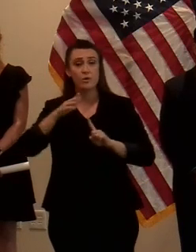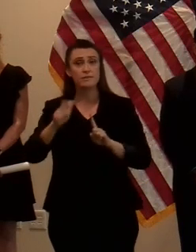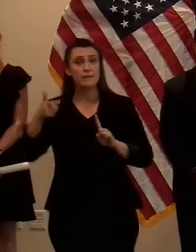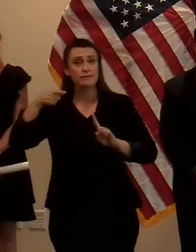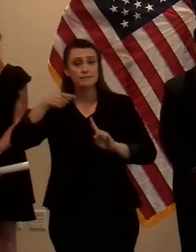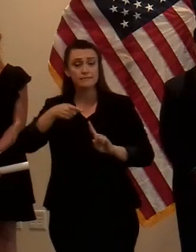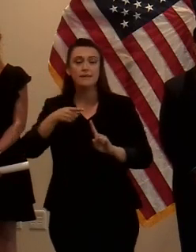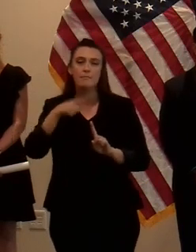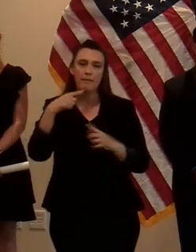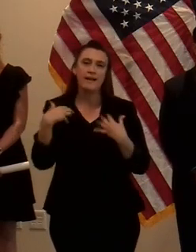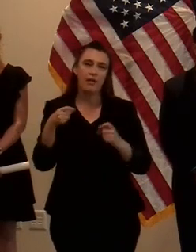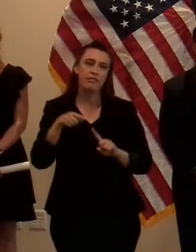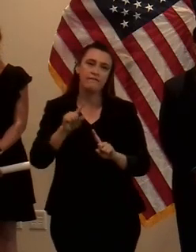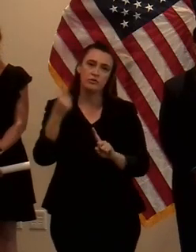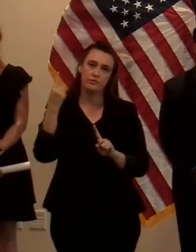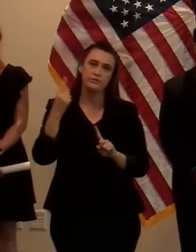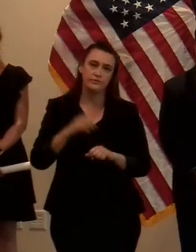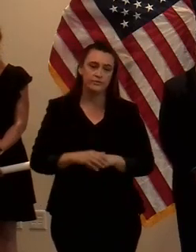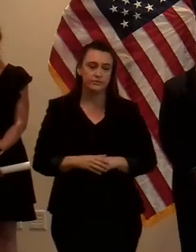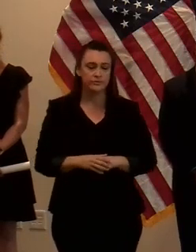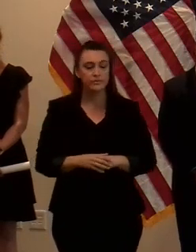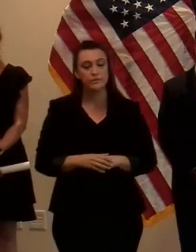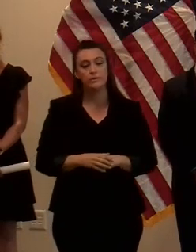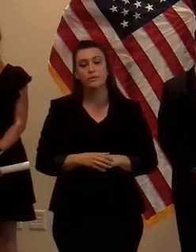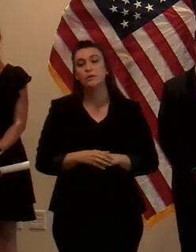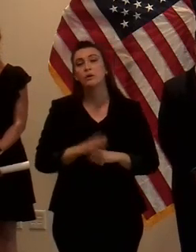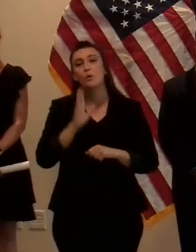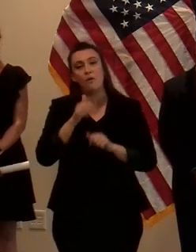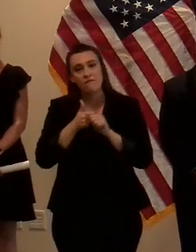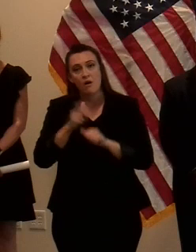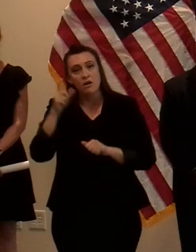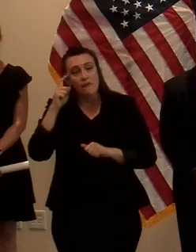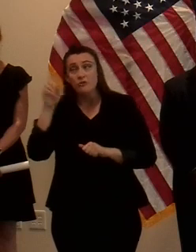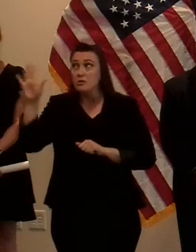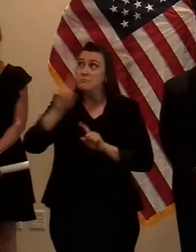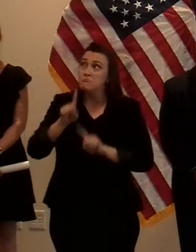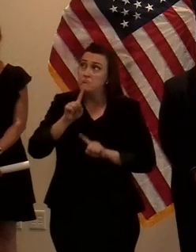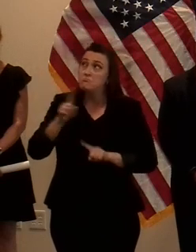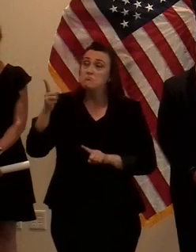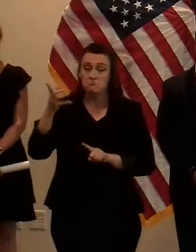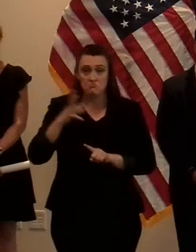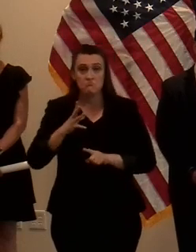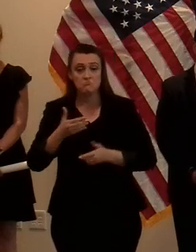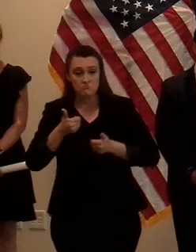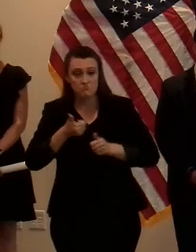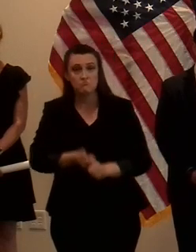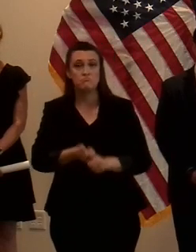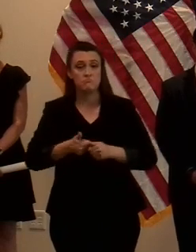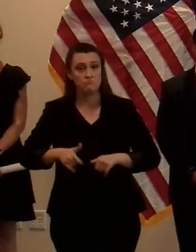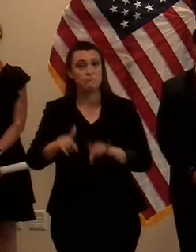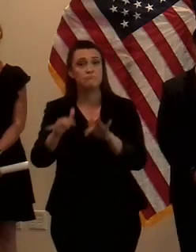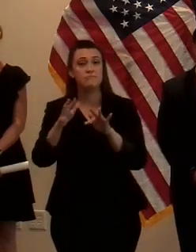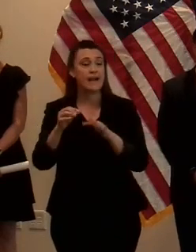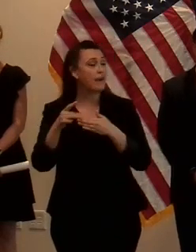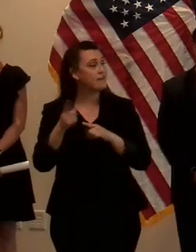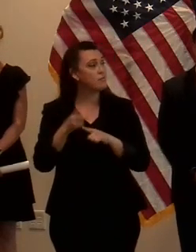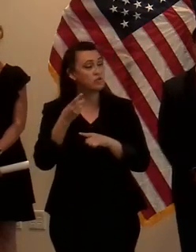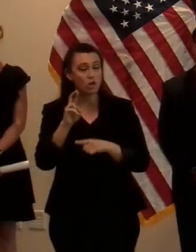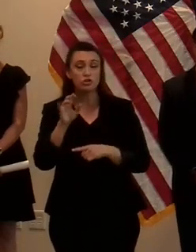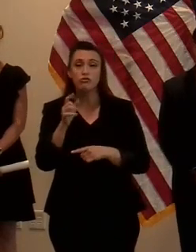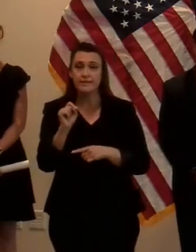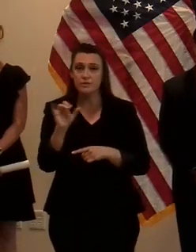everything we do. We will continue to follow the governor's lead, as well as the guidance of Dr. Christ